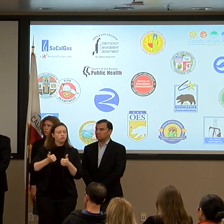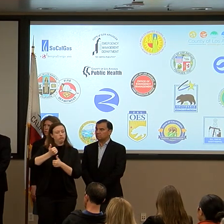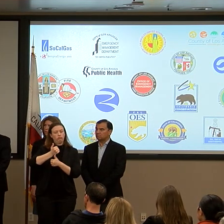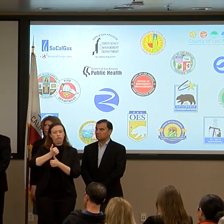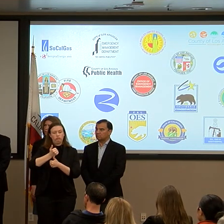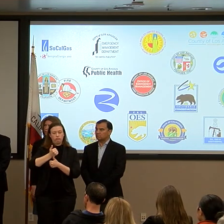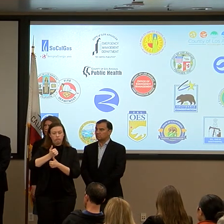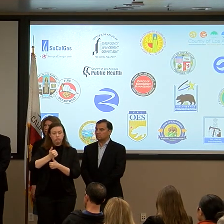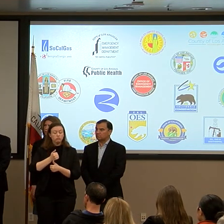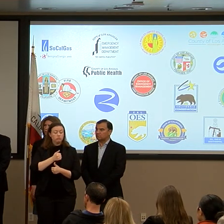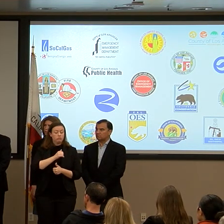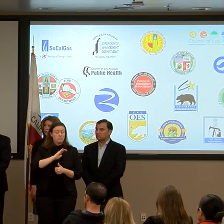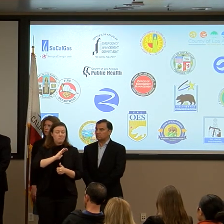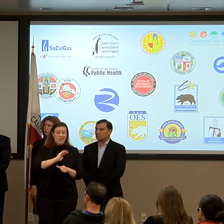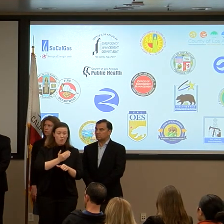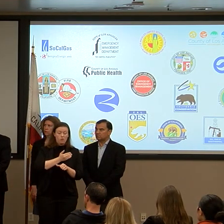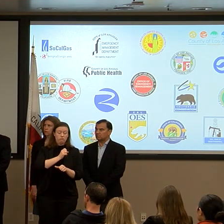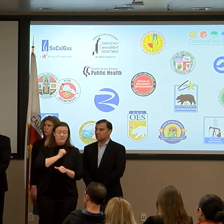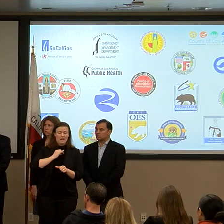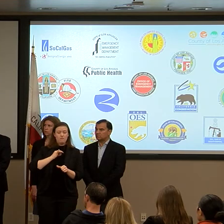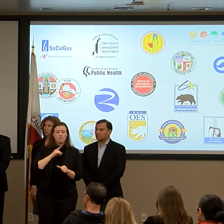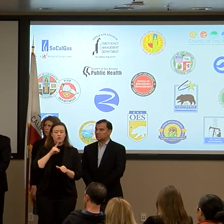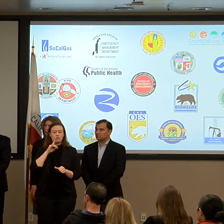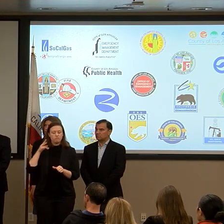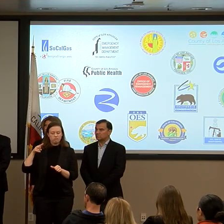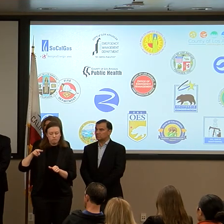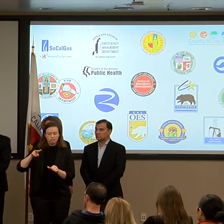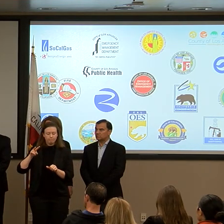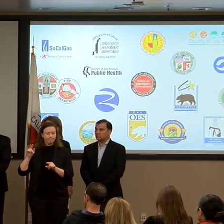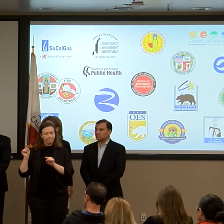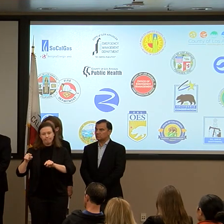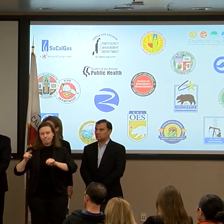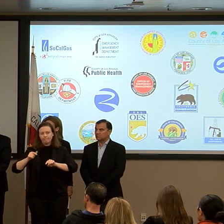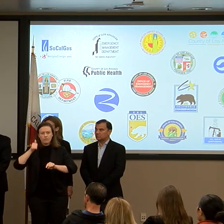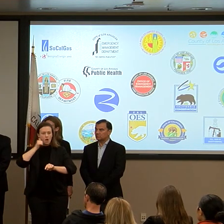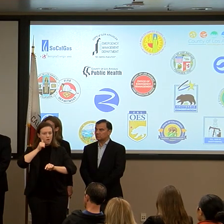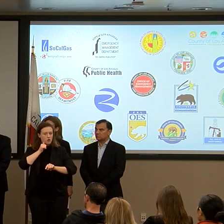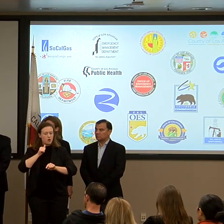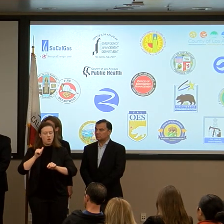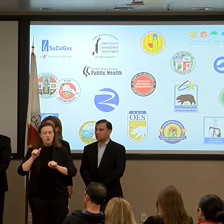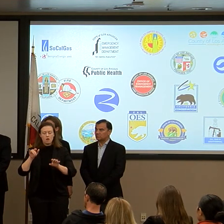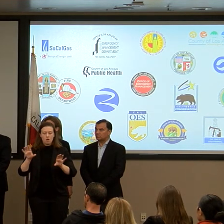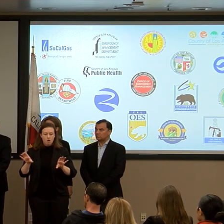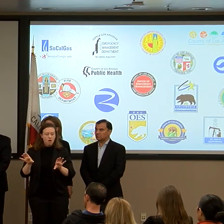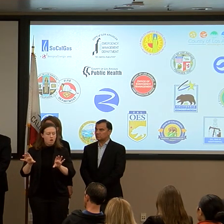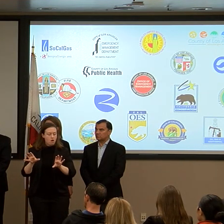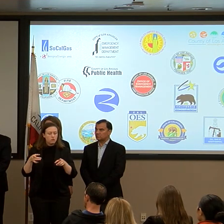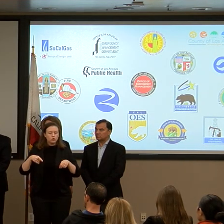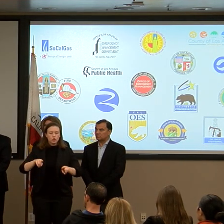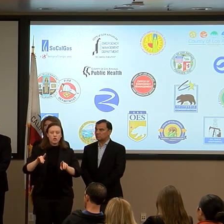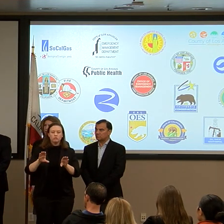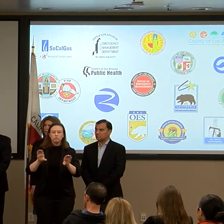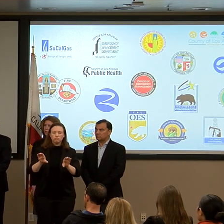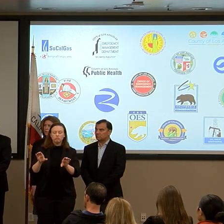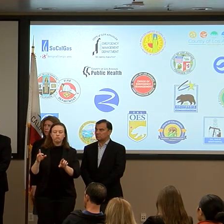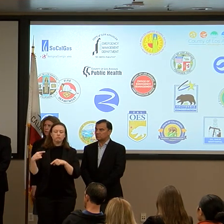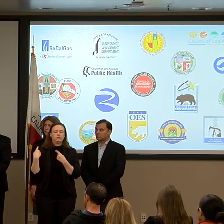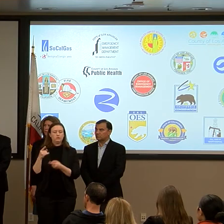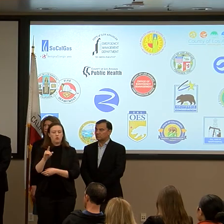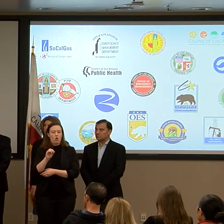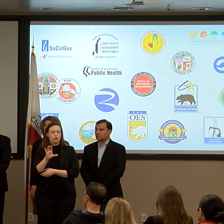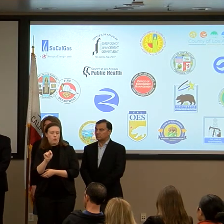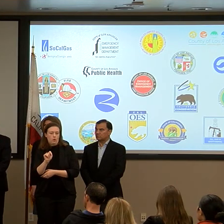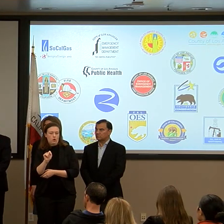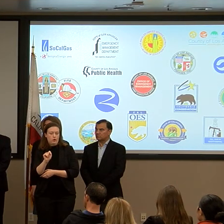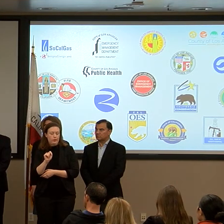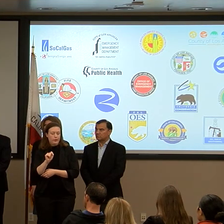staff dedicated on site every day during operations since October to ensure that